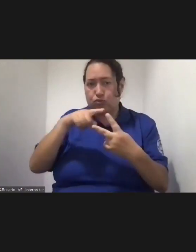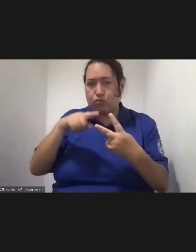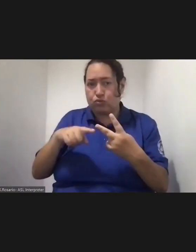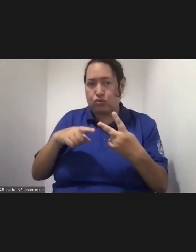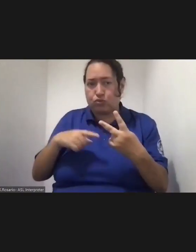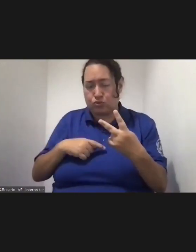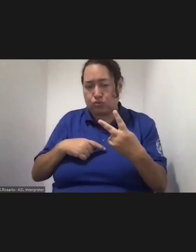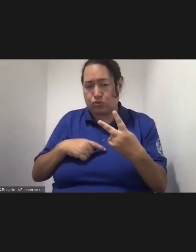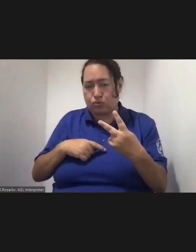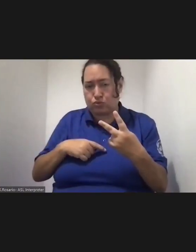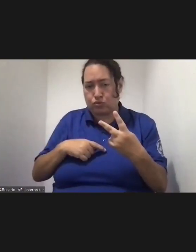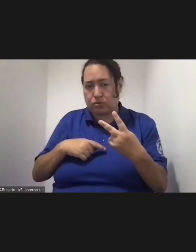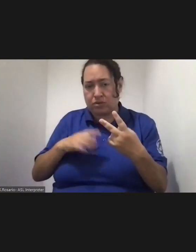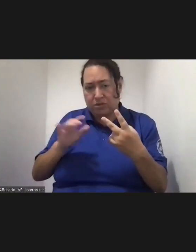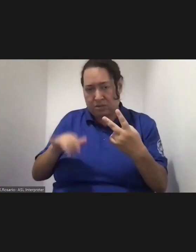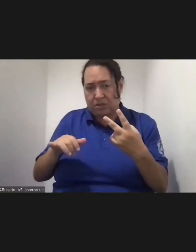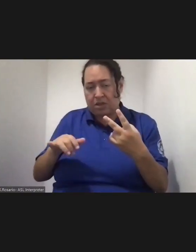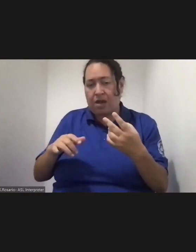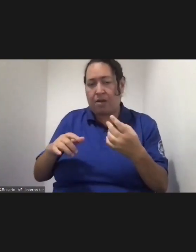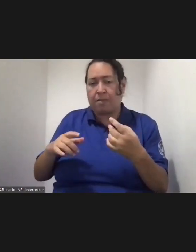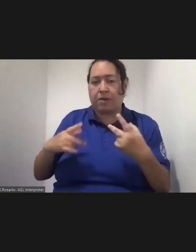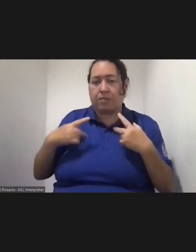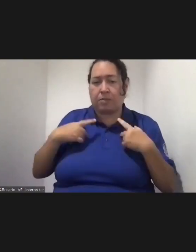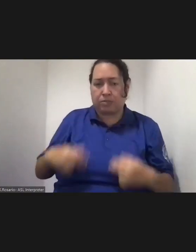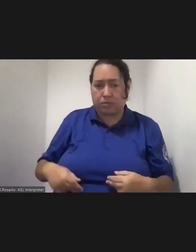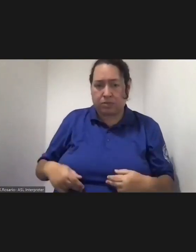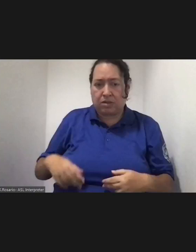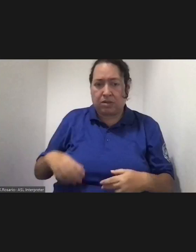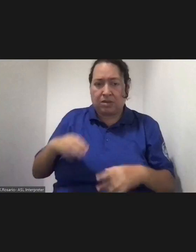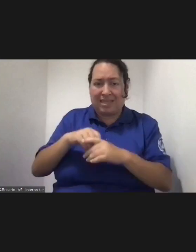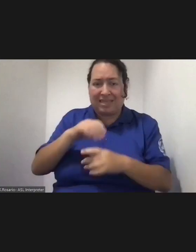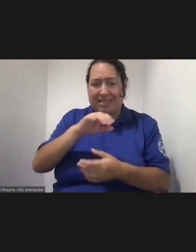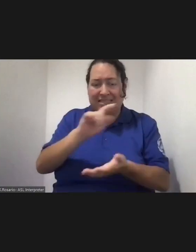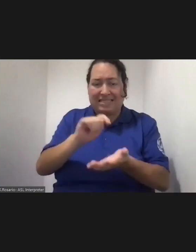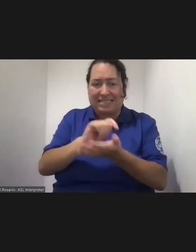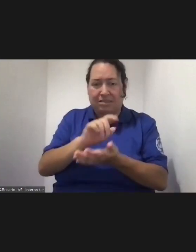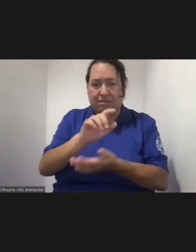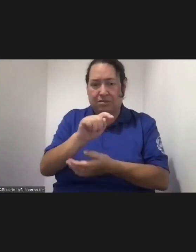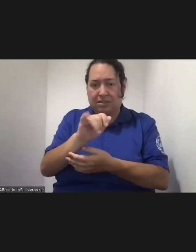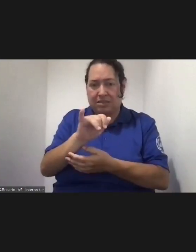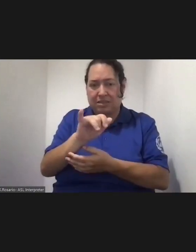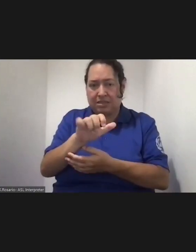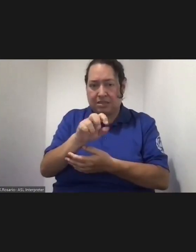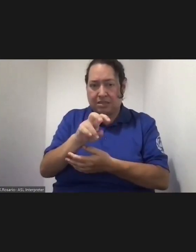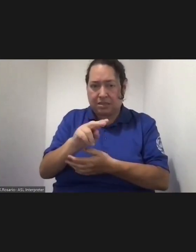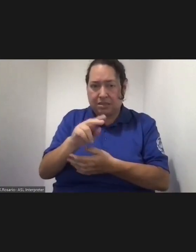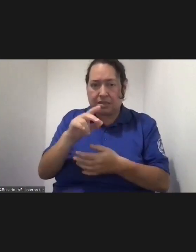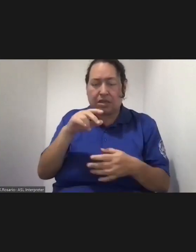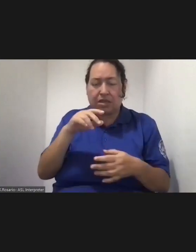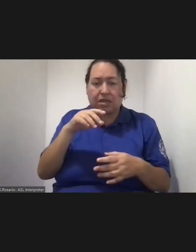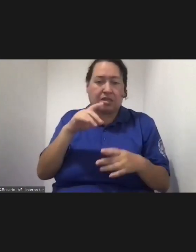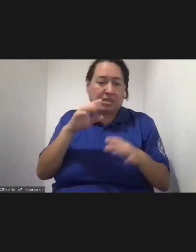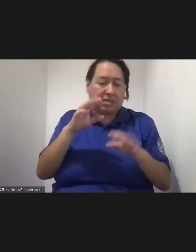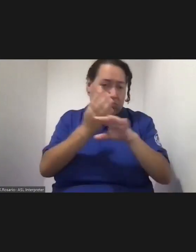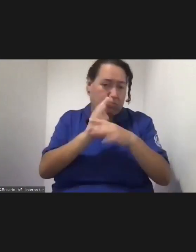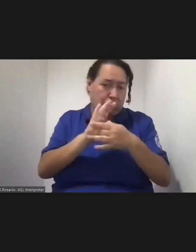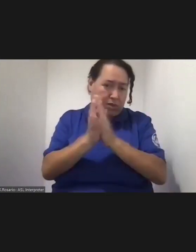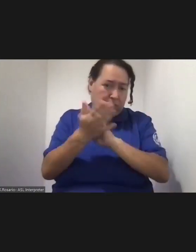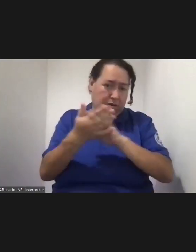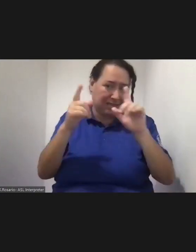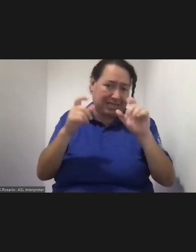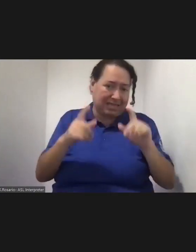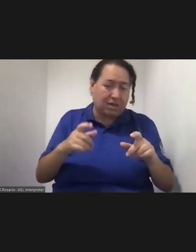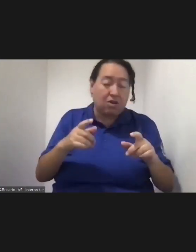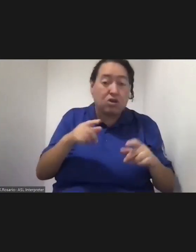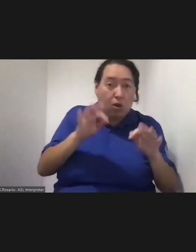to the Public Health outreach in Tizan to get tested. So if you know you are also exposed at